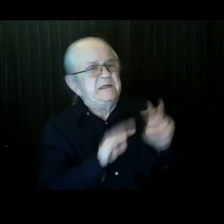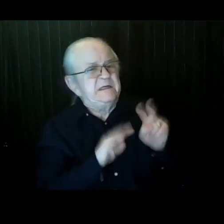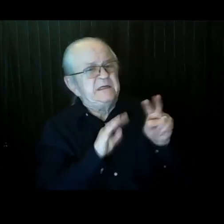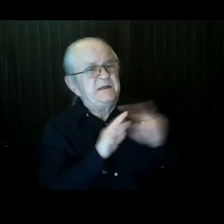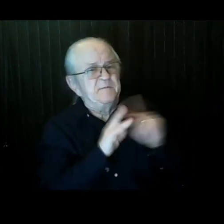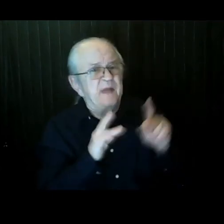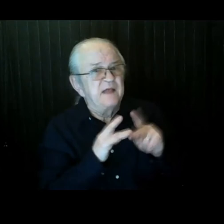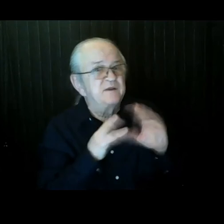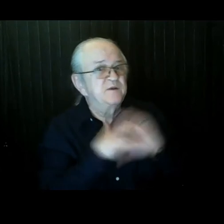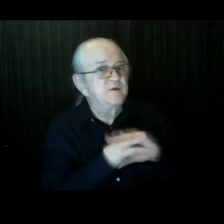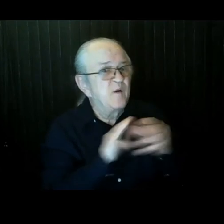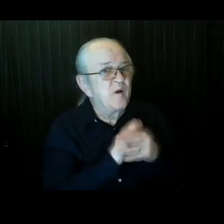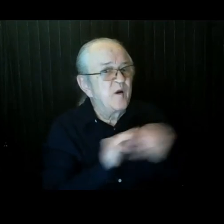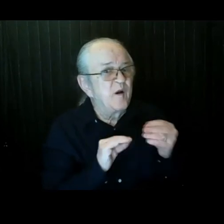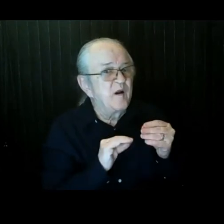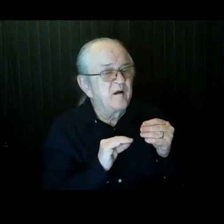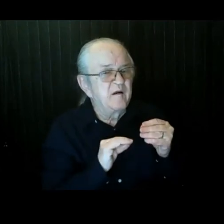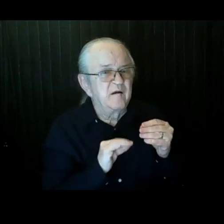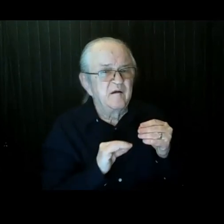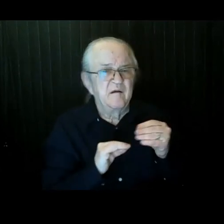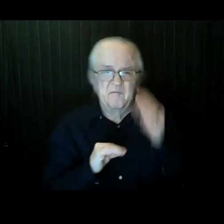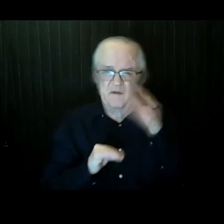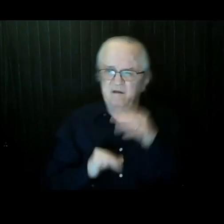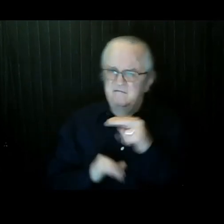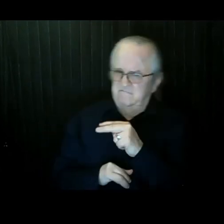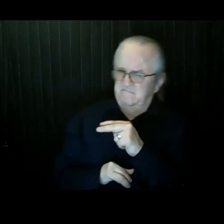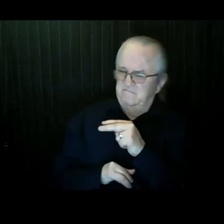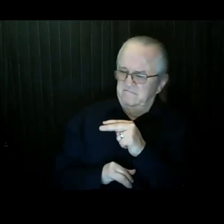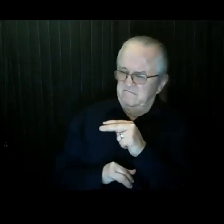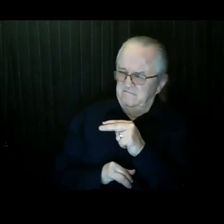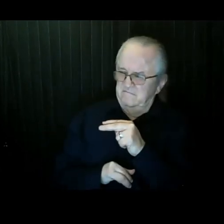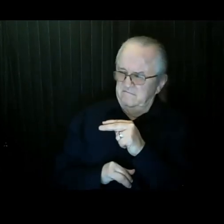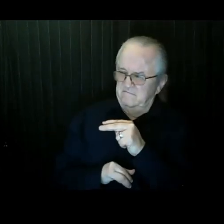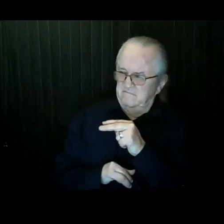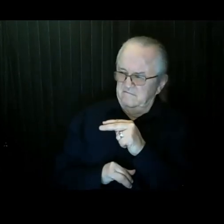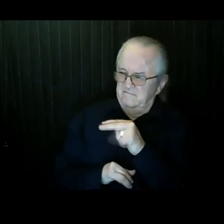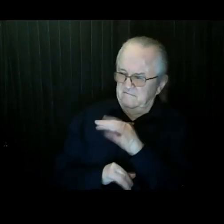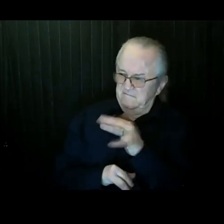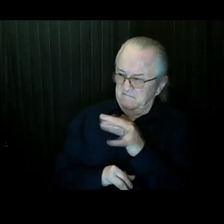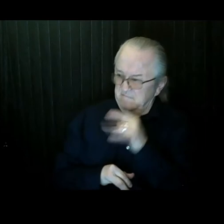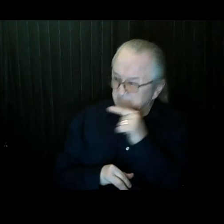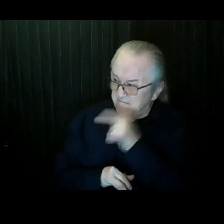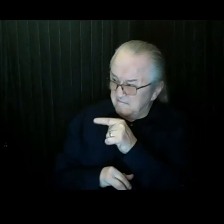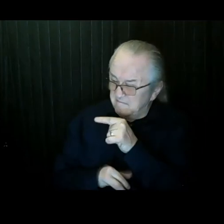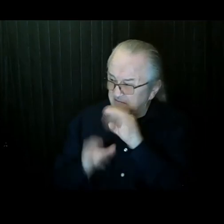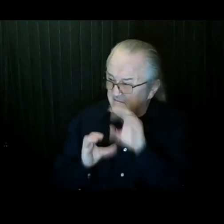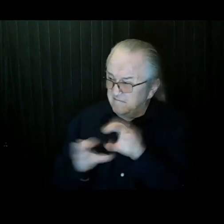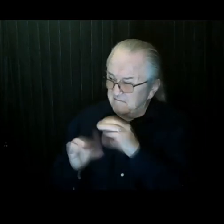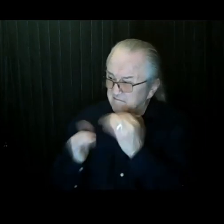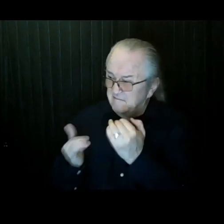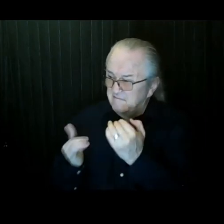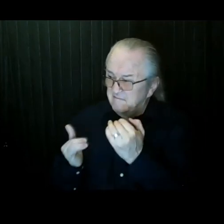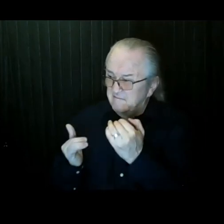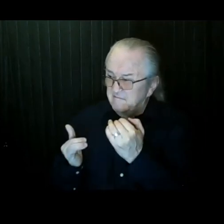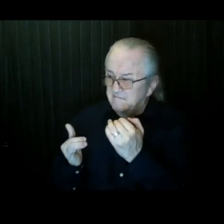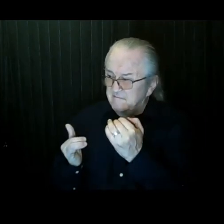doing storytelling. And he looked at me kind of strange. And again, he said, you mean kind of like what you were doing today? Yeah, I wasn't